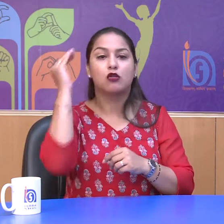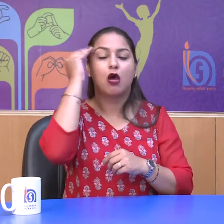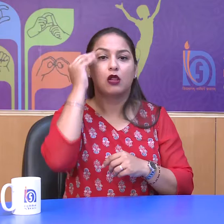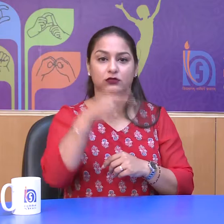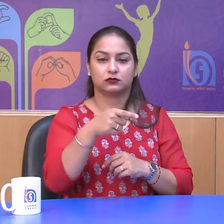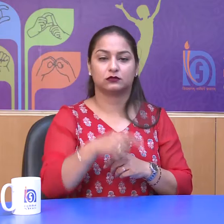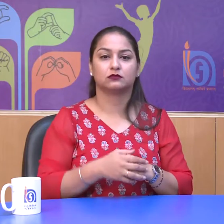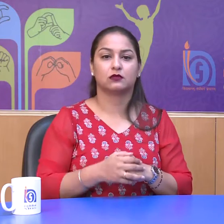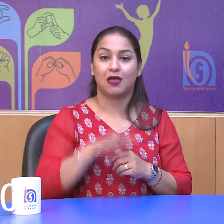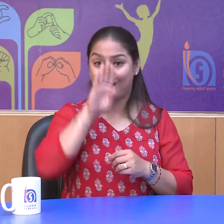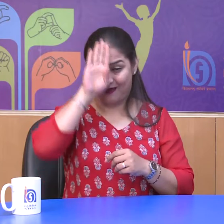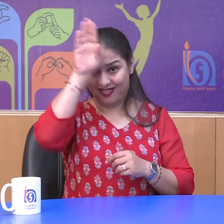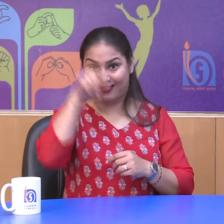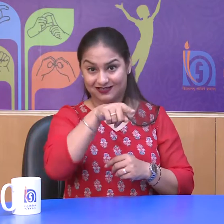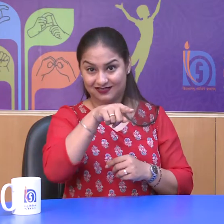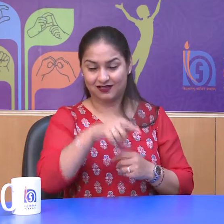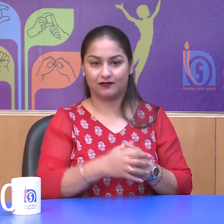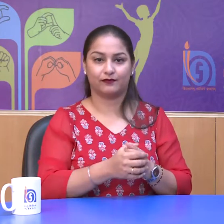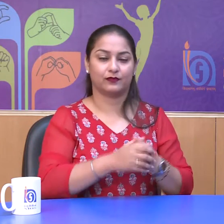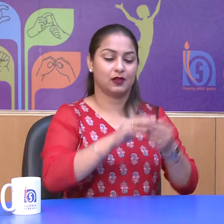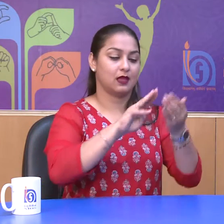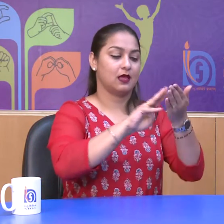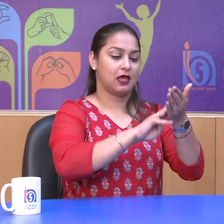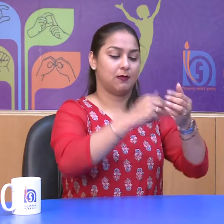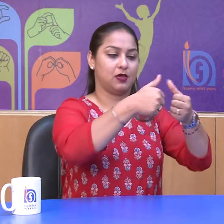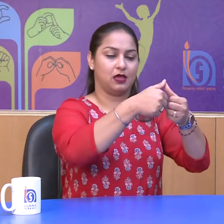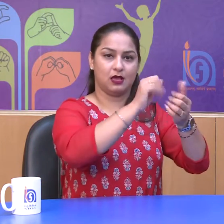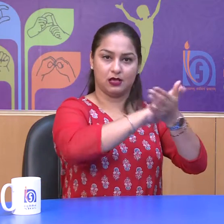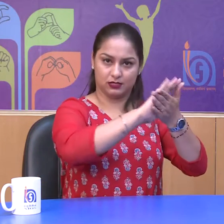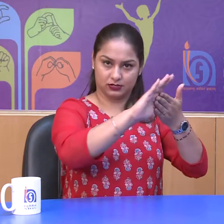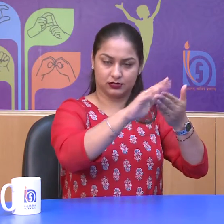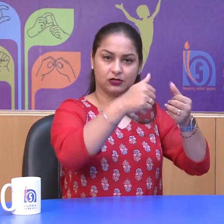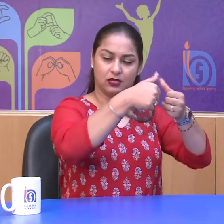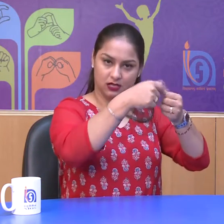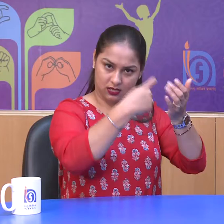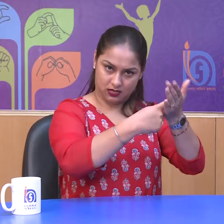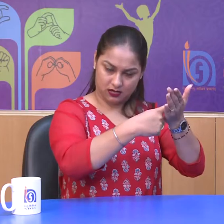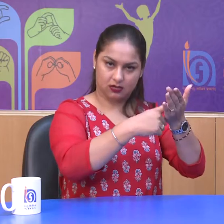Maharaja Sawai, M A H A R A J A,